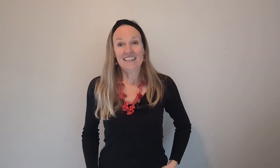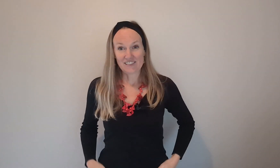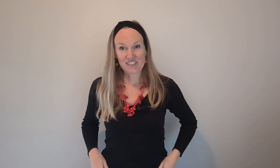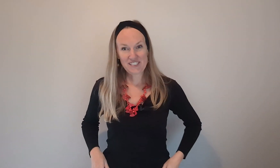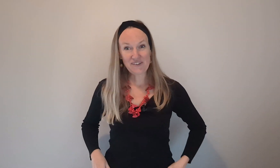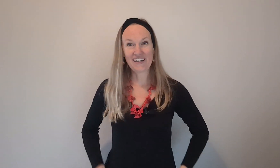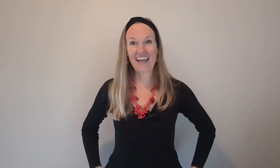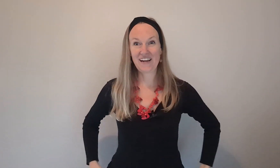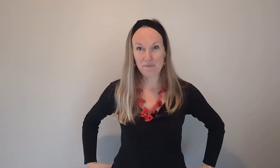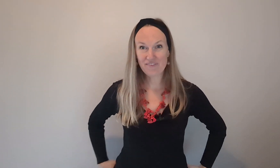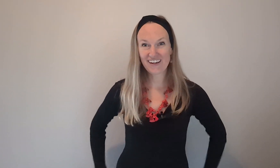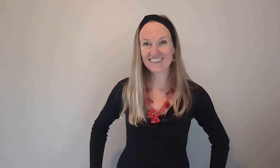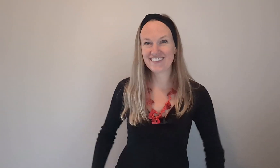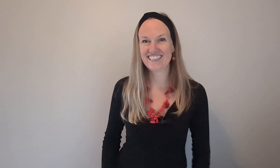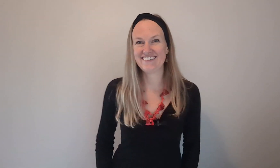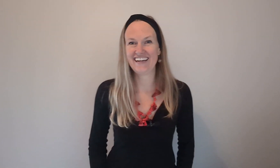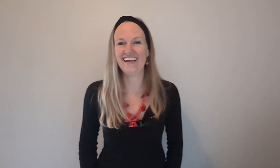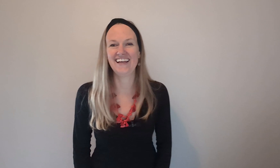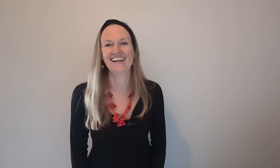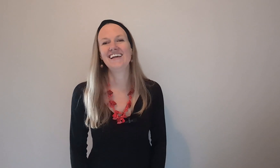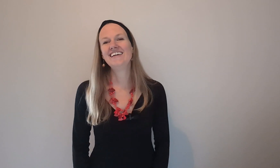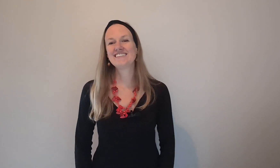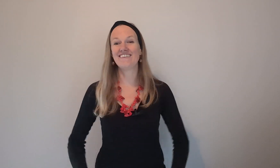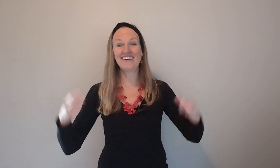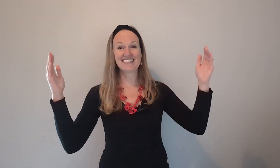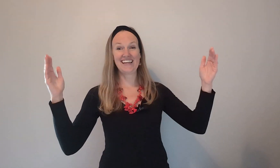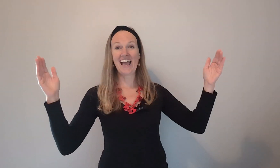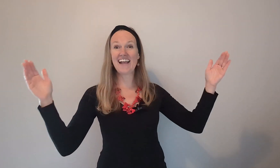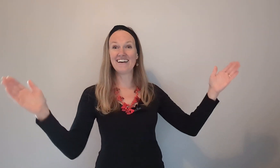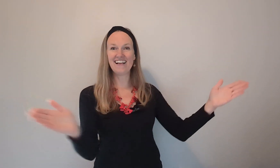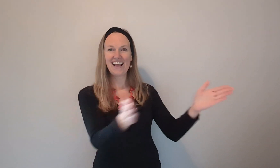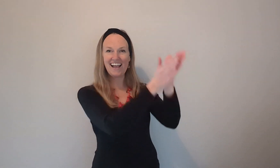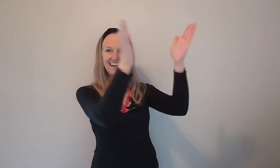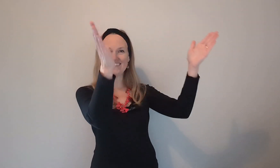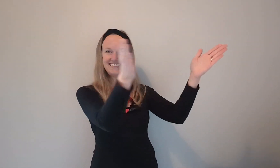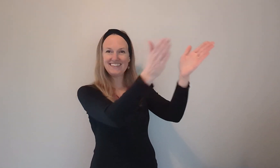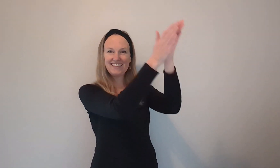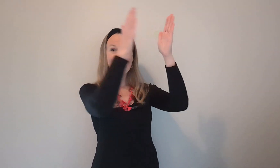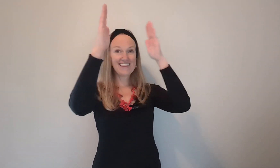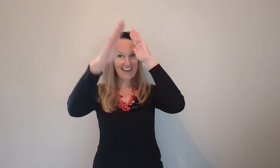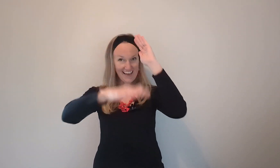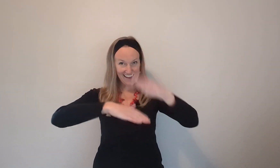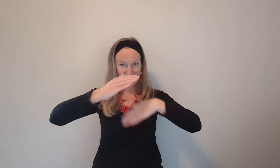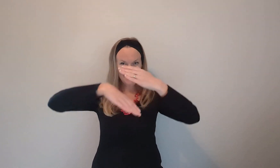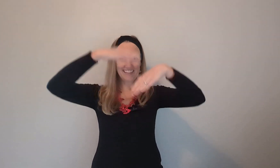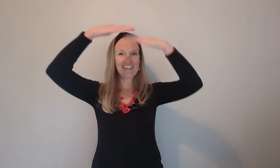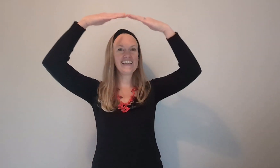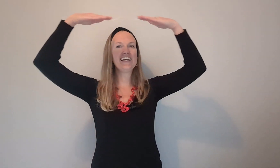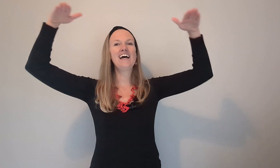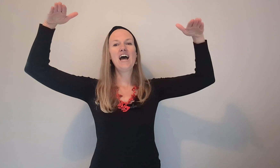That's verse 2. Okay, now moving on to verse 3. So once again, hail, hail, the heavenly.